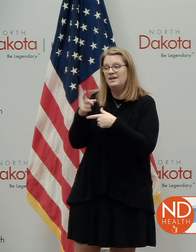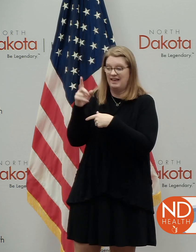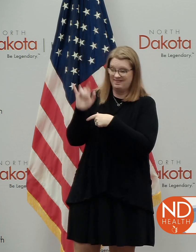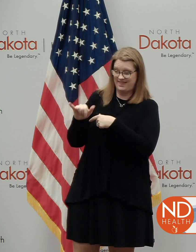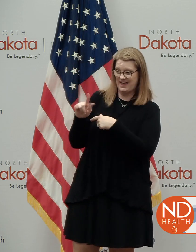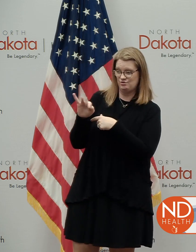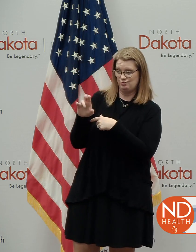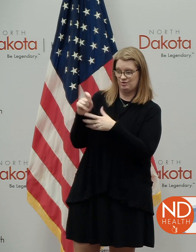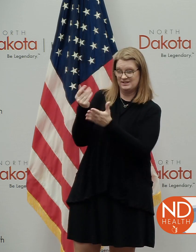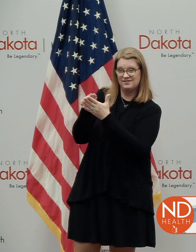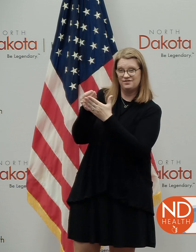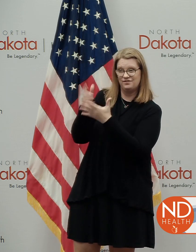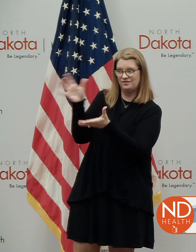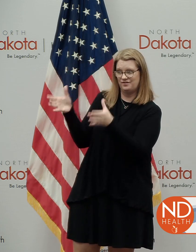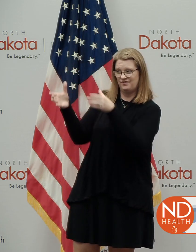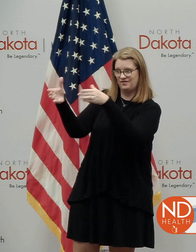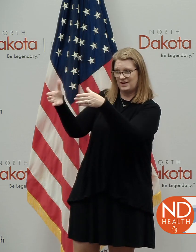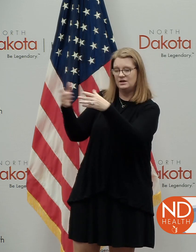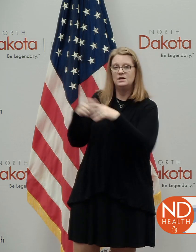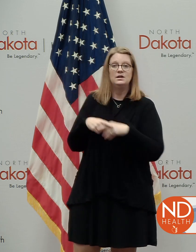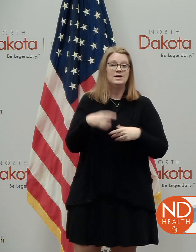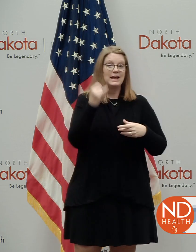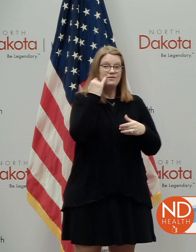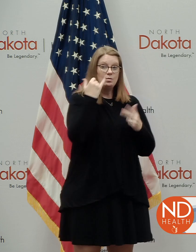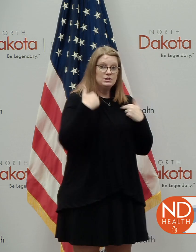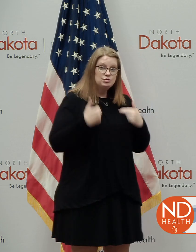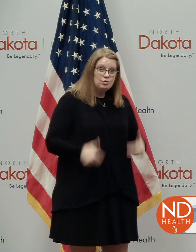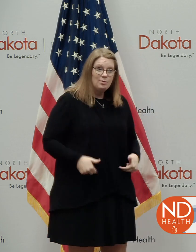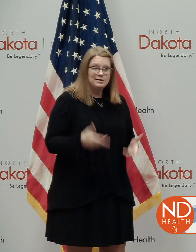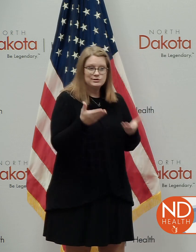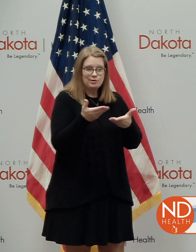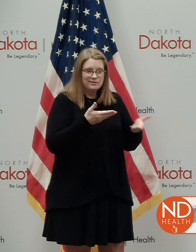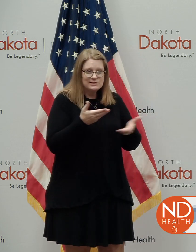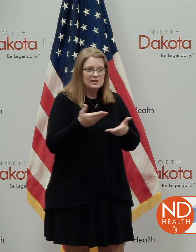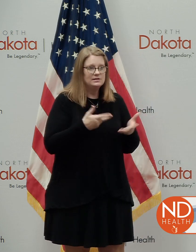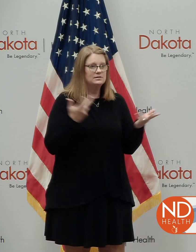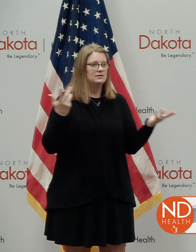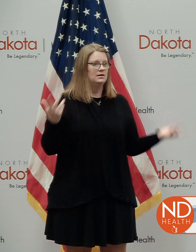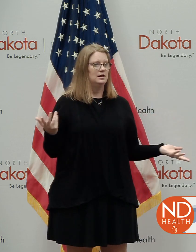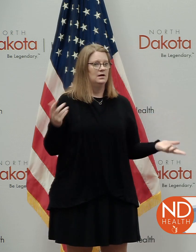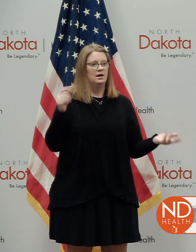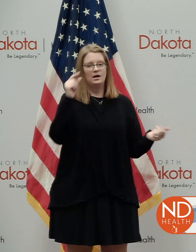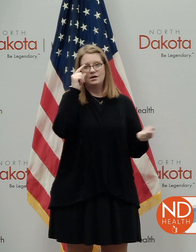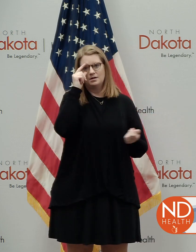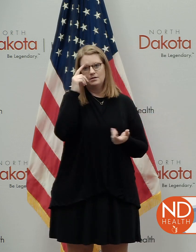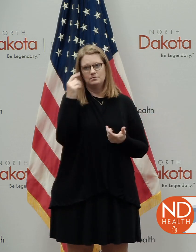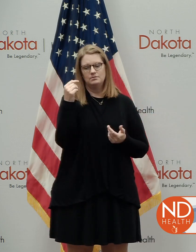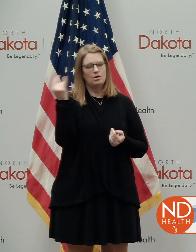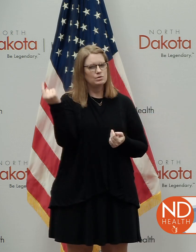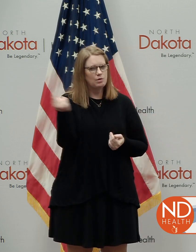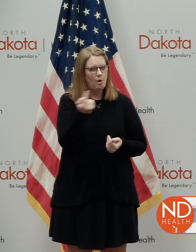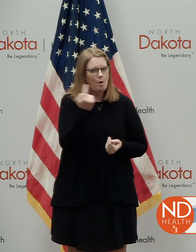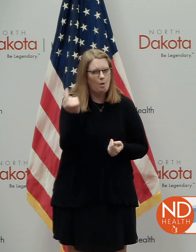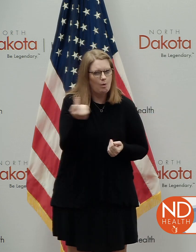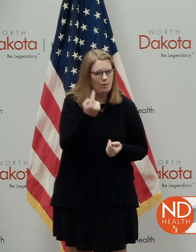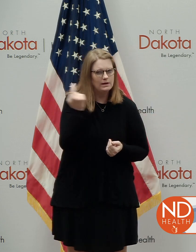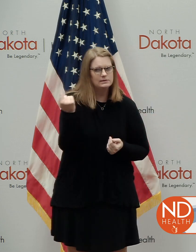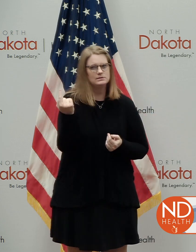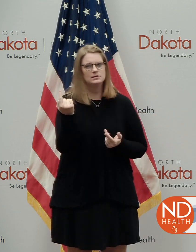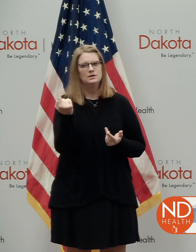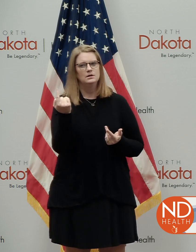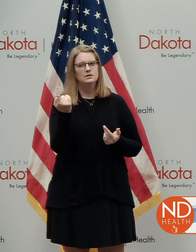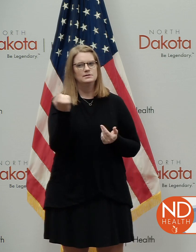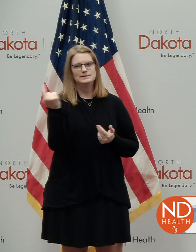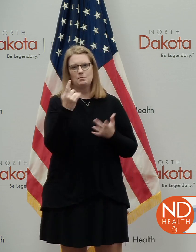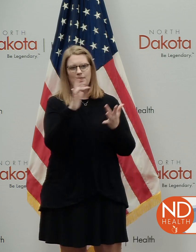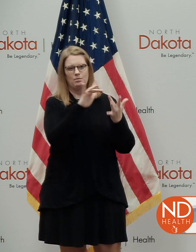fund, whether it was human services. Always there was certain people in the legislature that